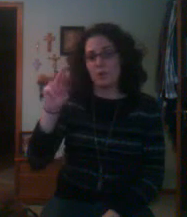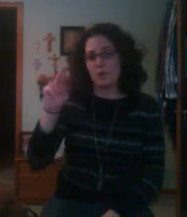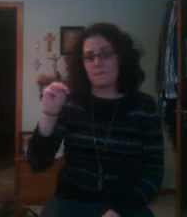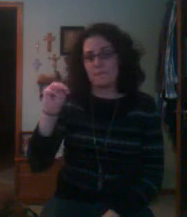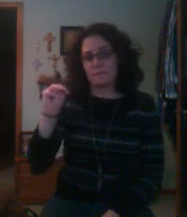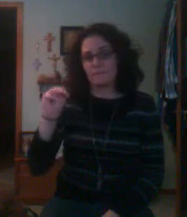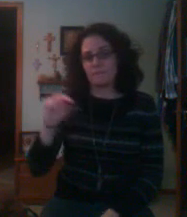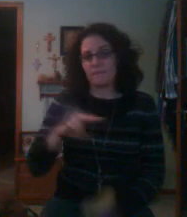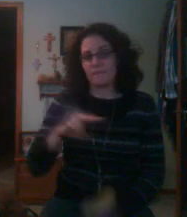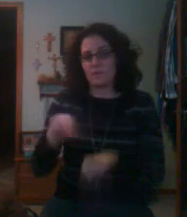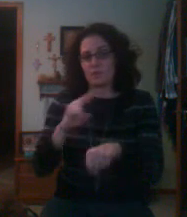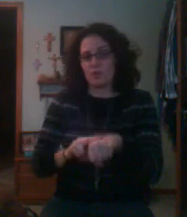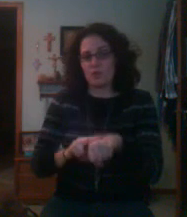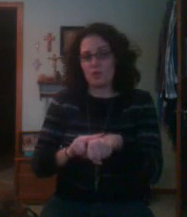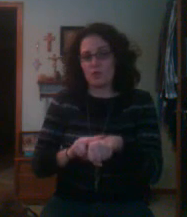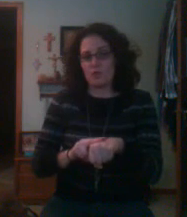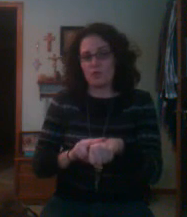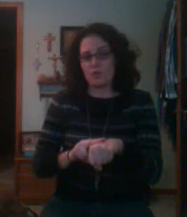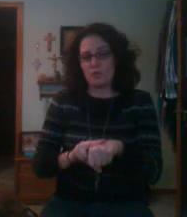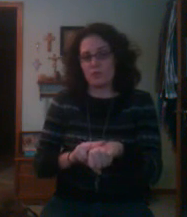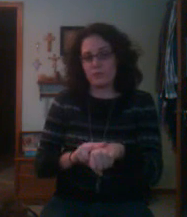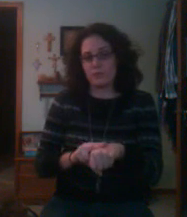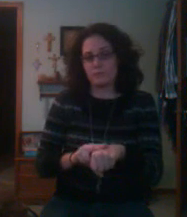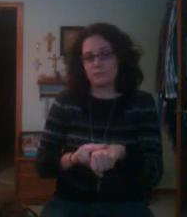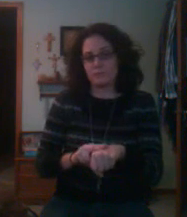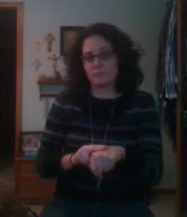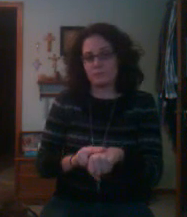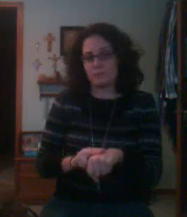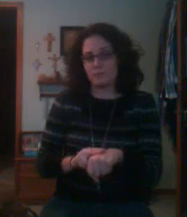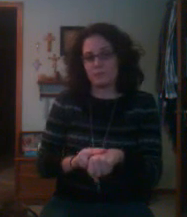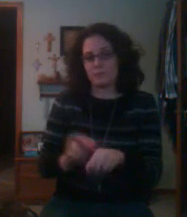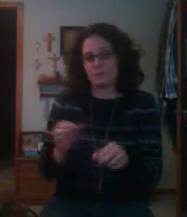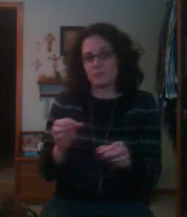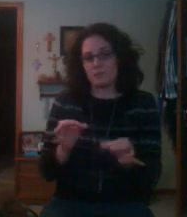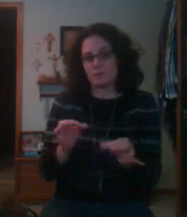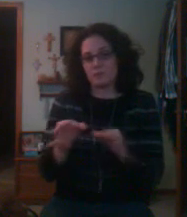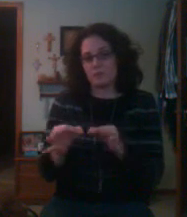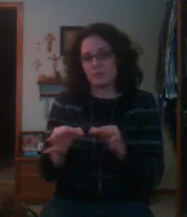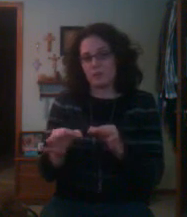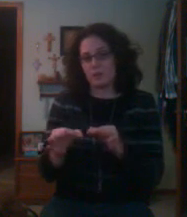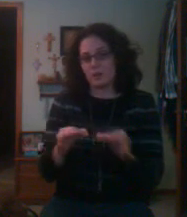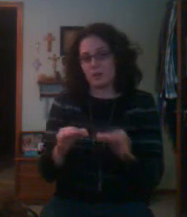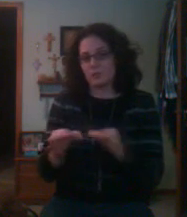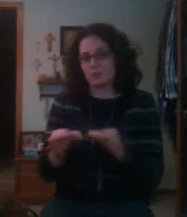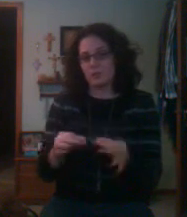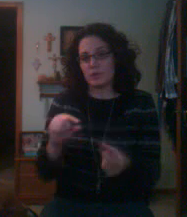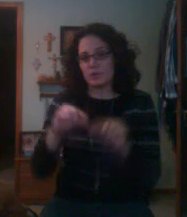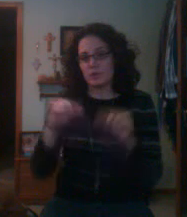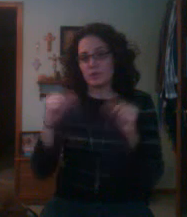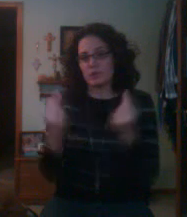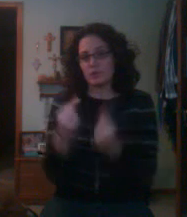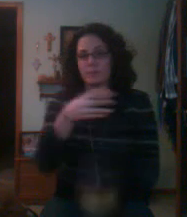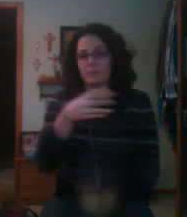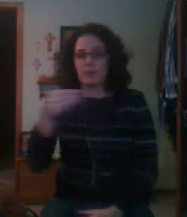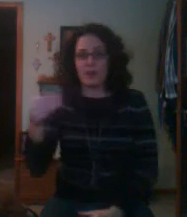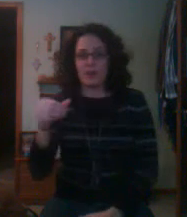And the only thing that differs between the control group and the experimental group is that independent variable. We're definitely going to need a control group